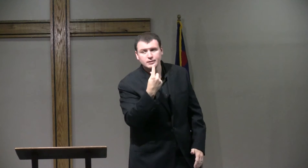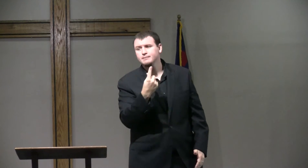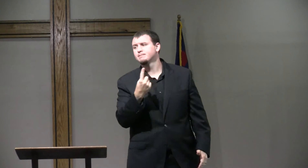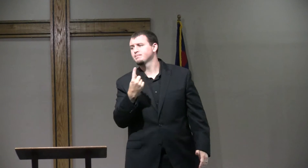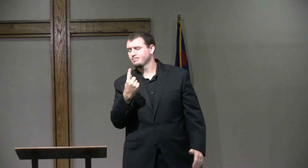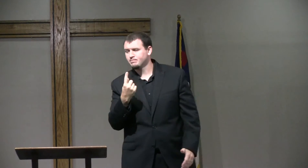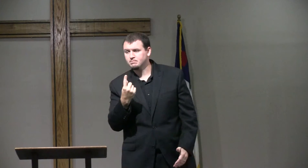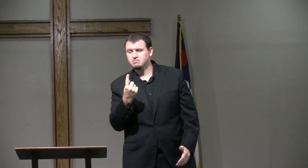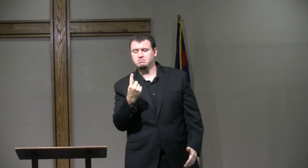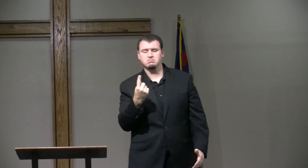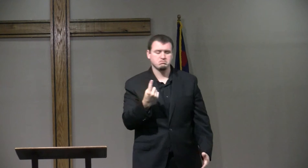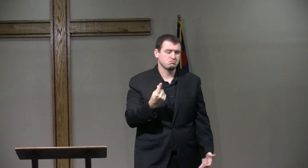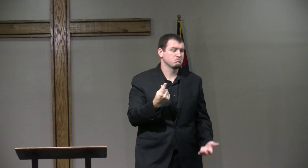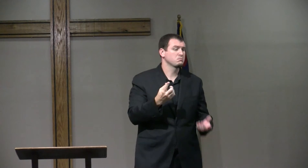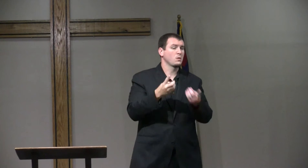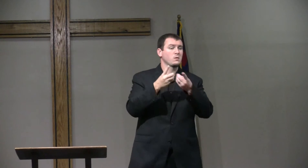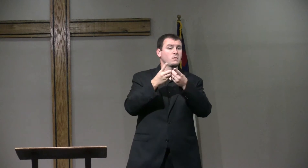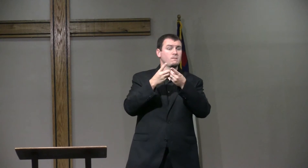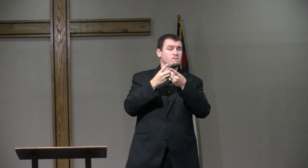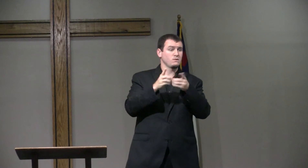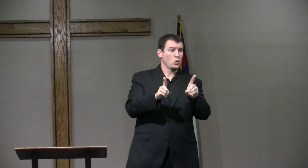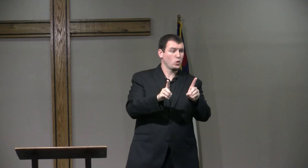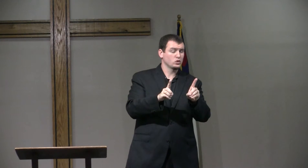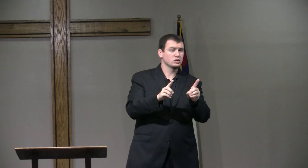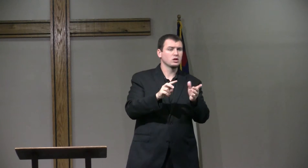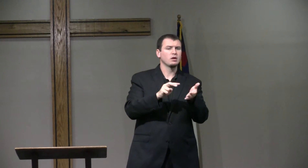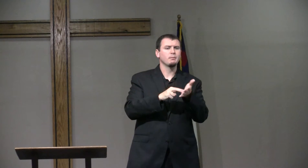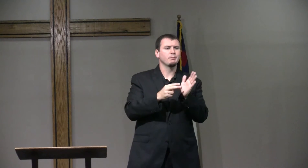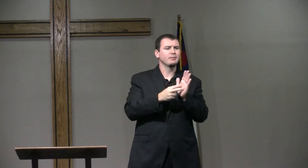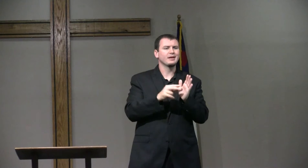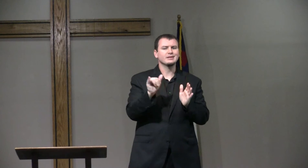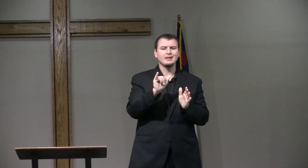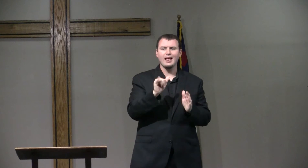committing adultery. What does that mean? Divorce leads to committing adultery.